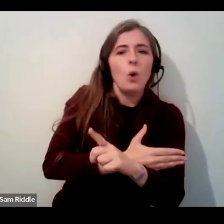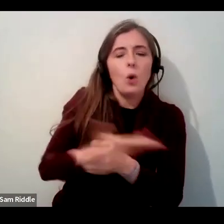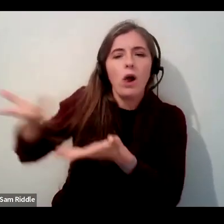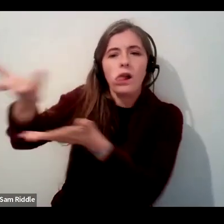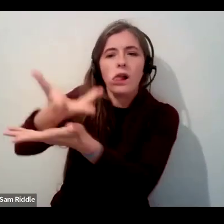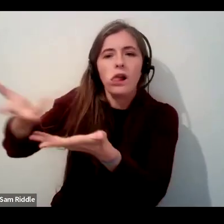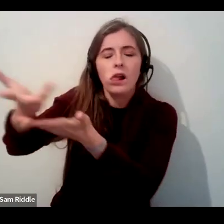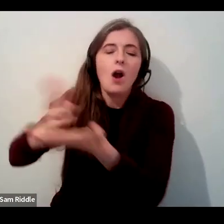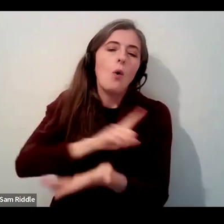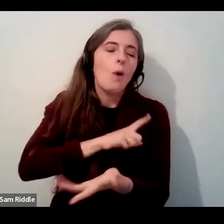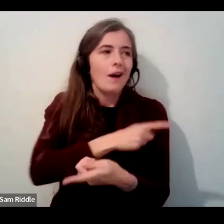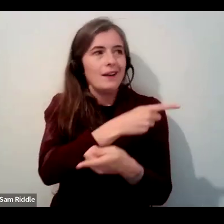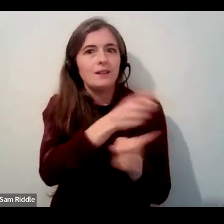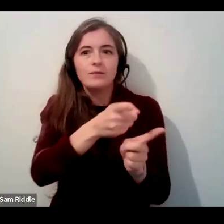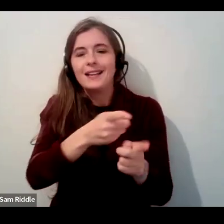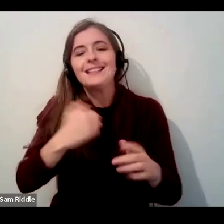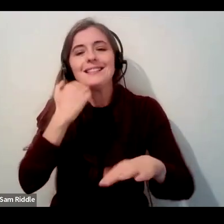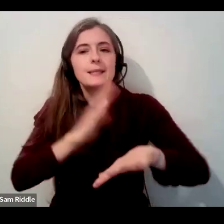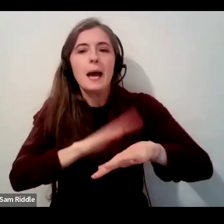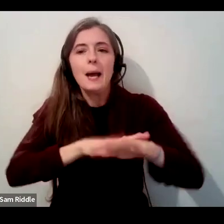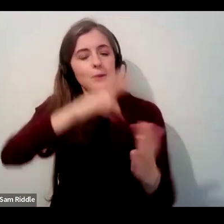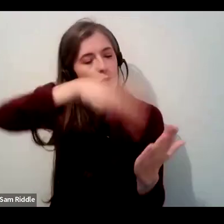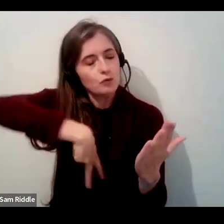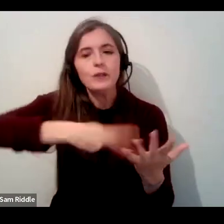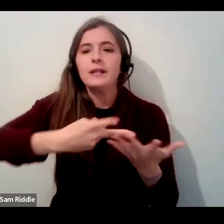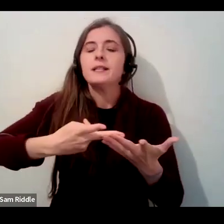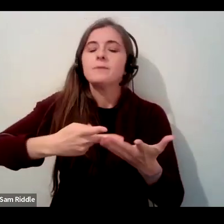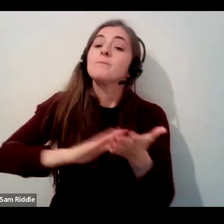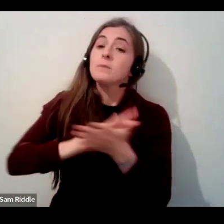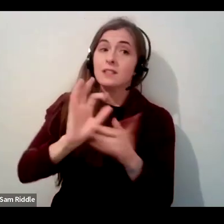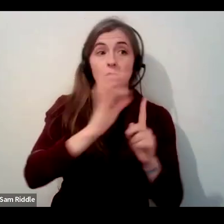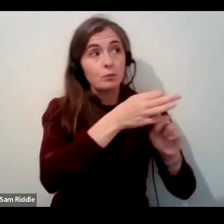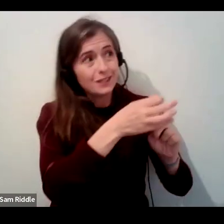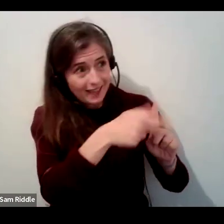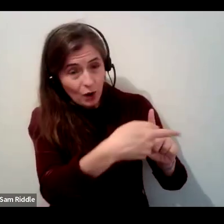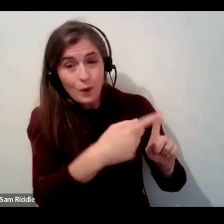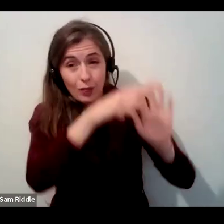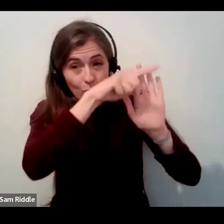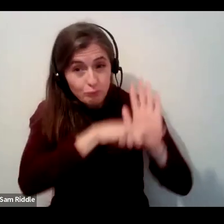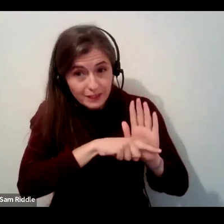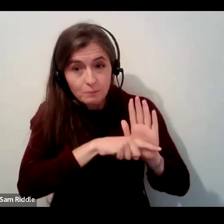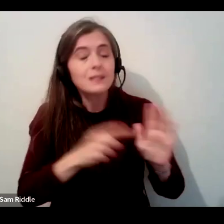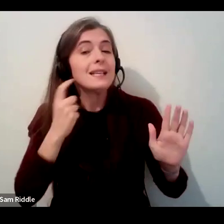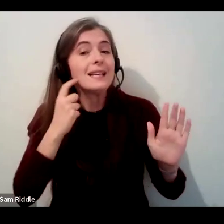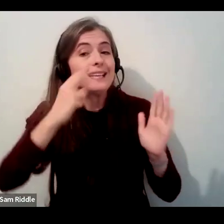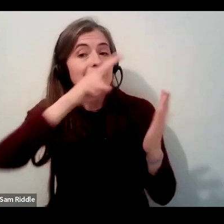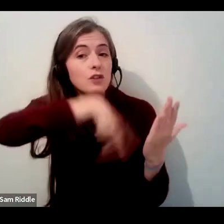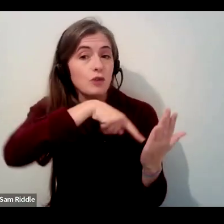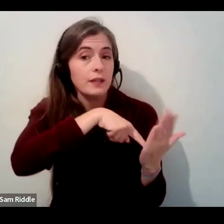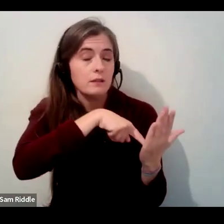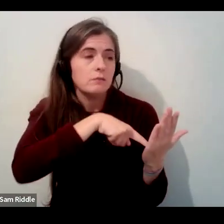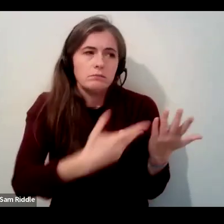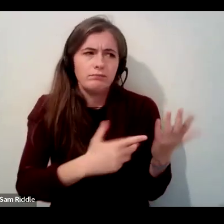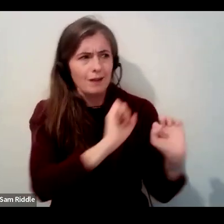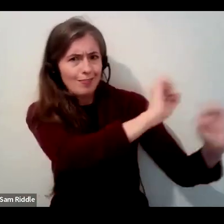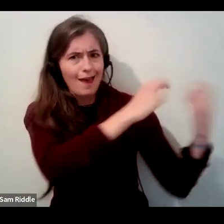have to give MPs. And that's a good point of saying we absolutely need those principles in easy read. That is their job